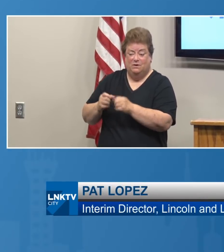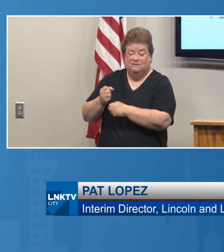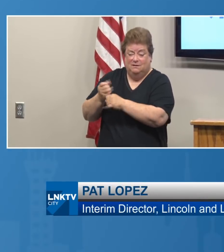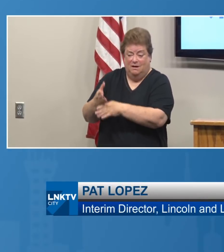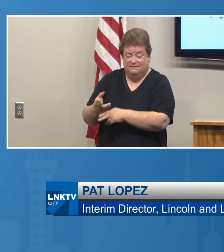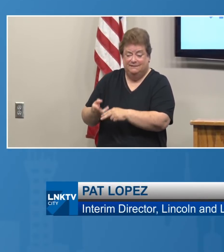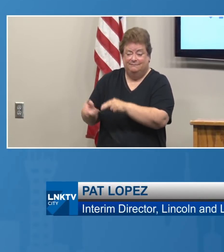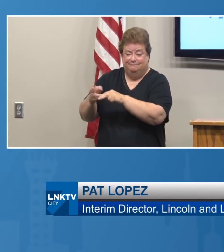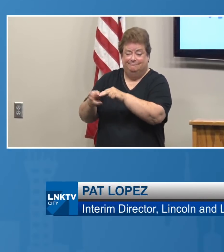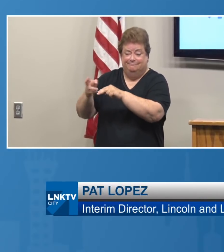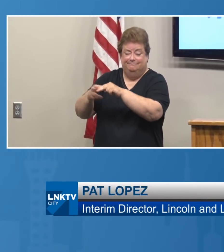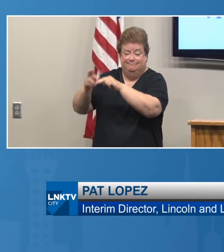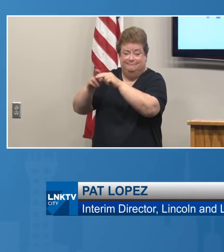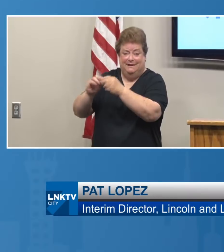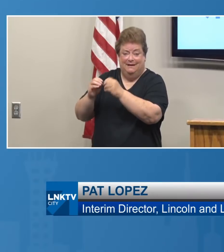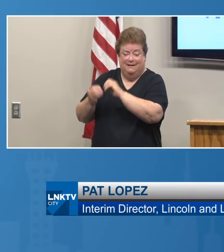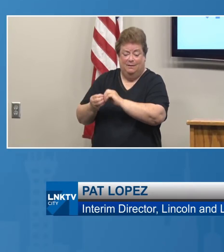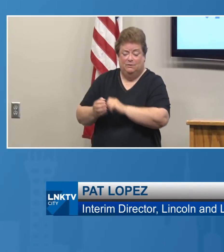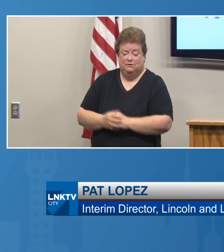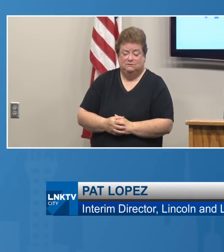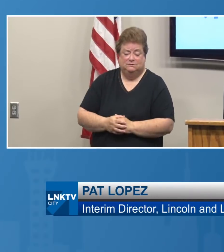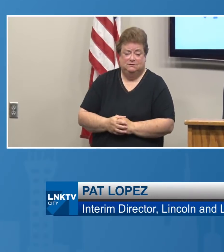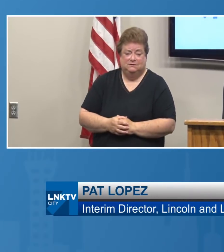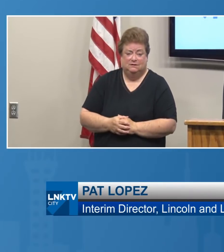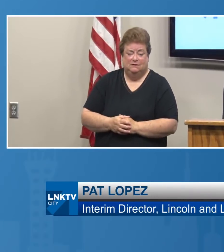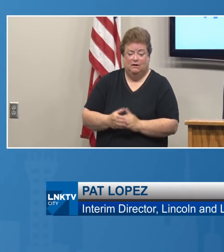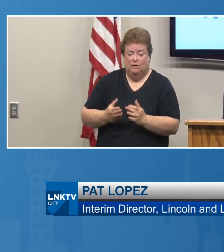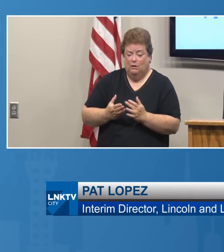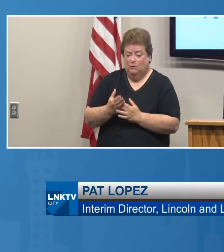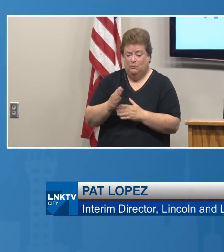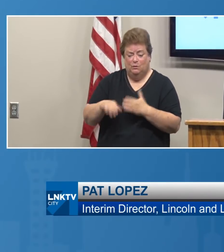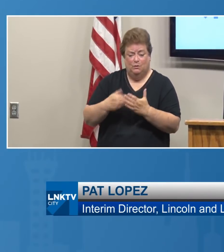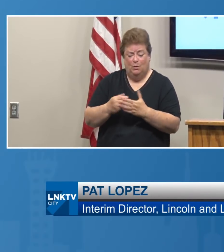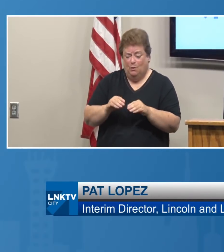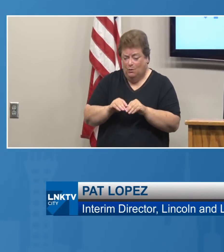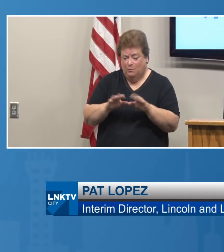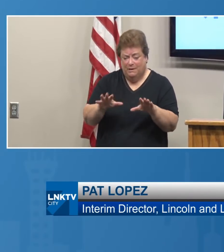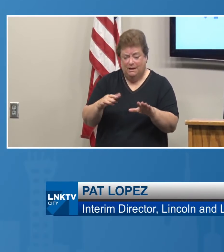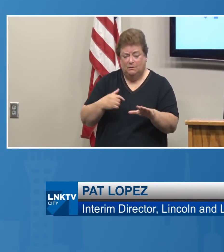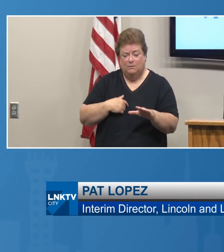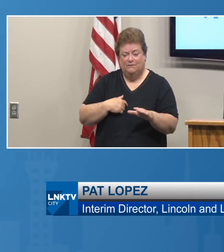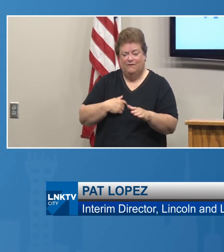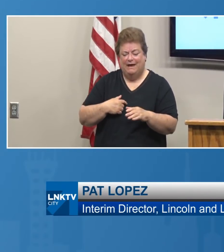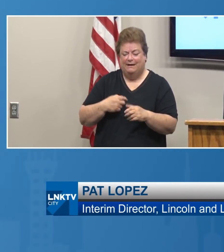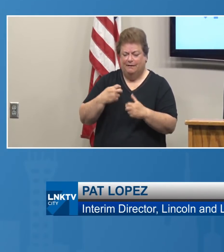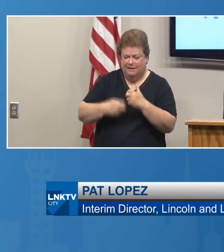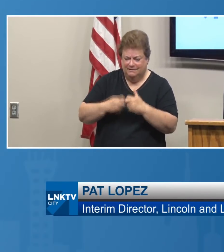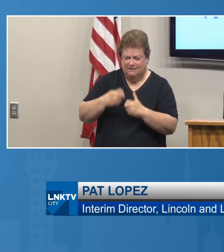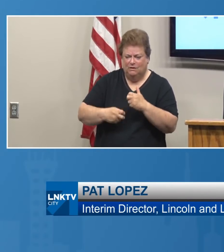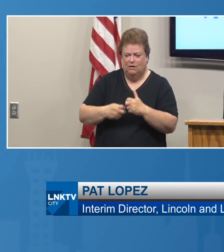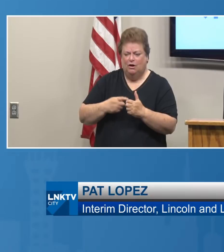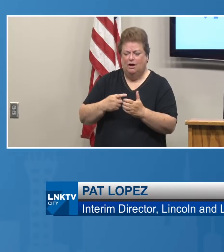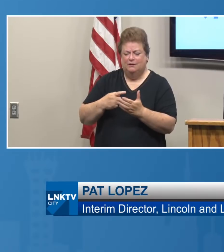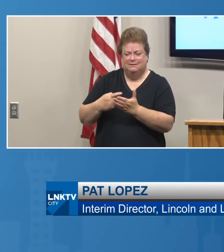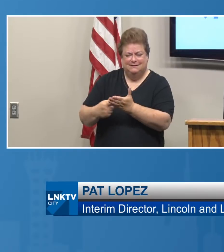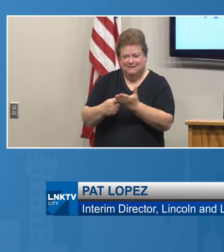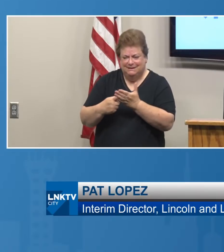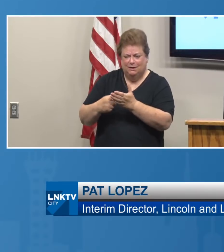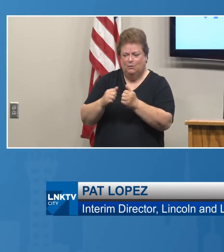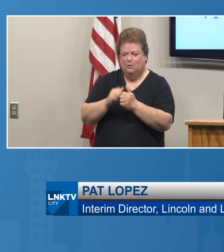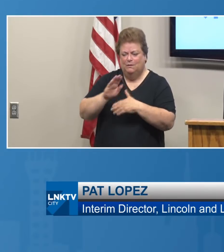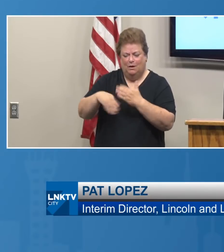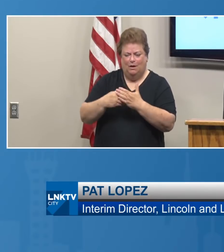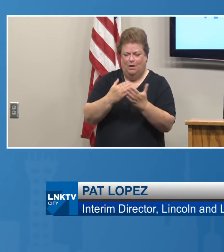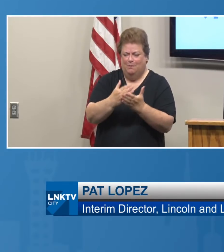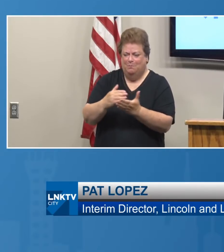spread. Throughout this pandemic, we have had difficult conversations with all sectors of our